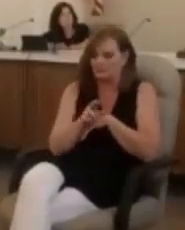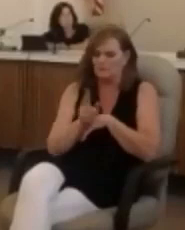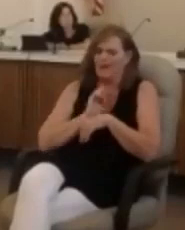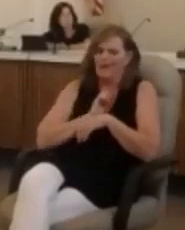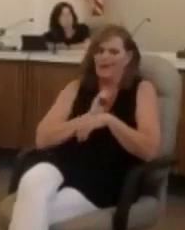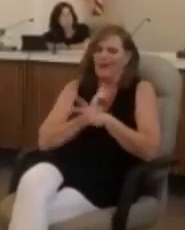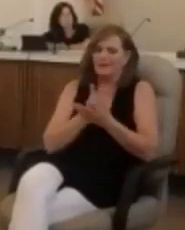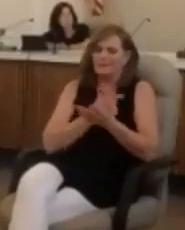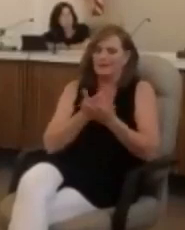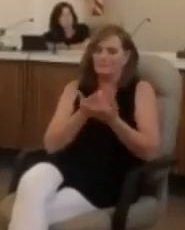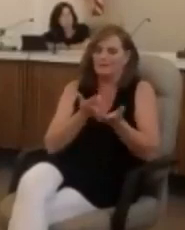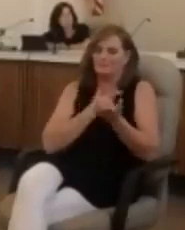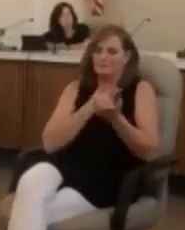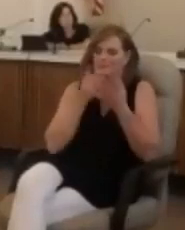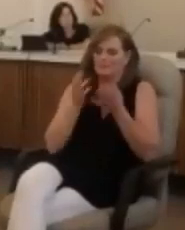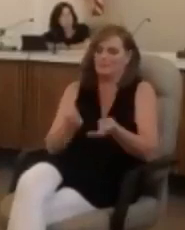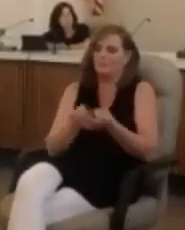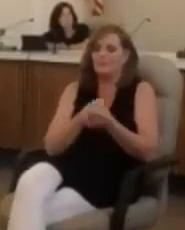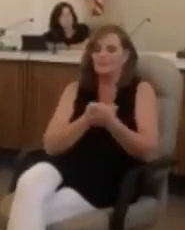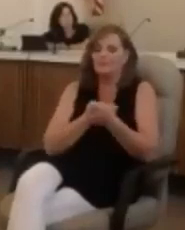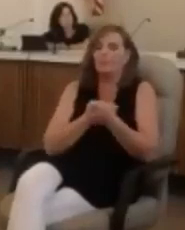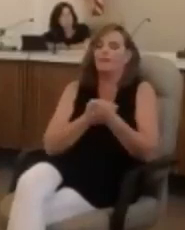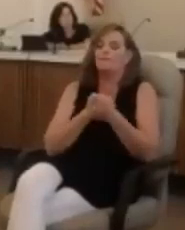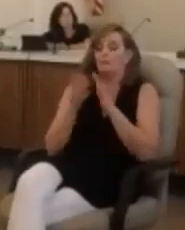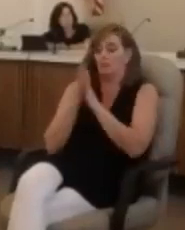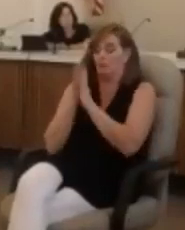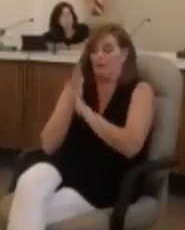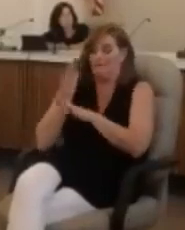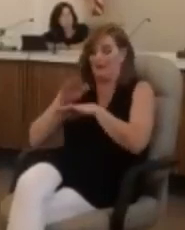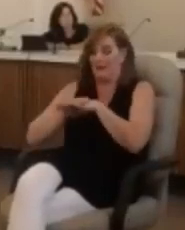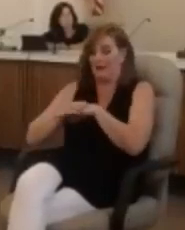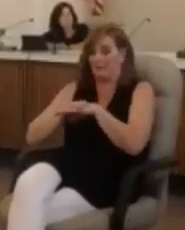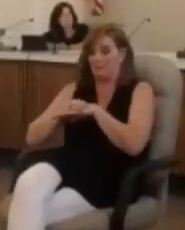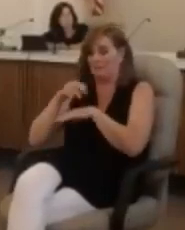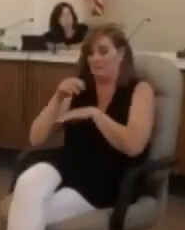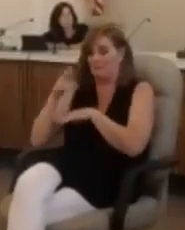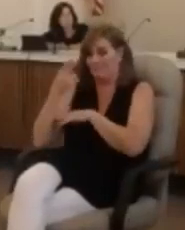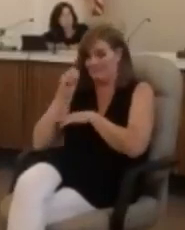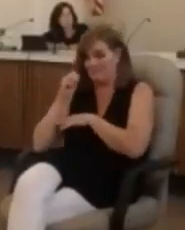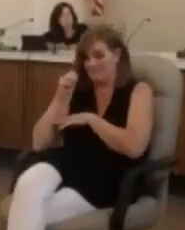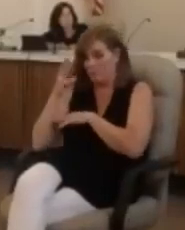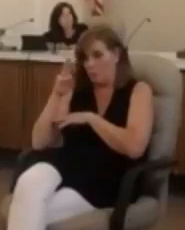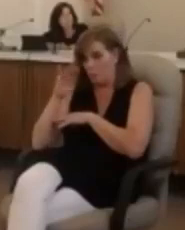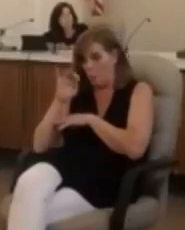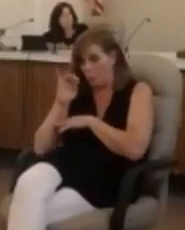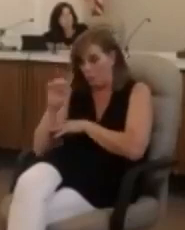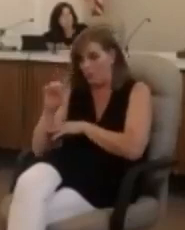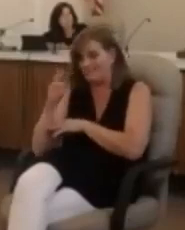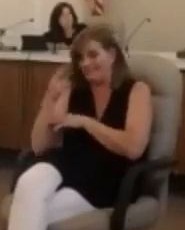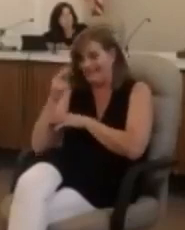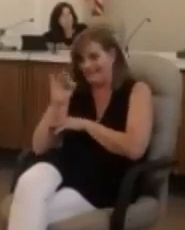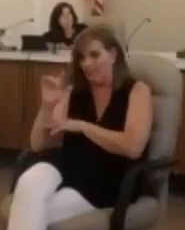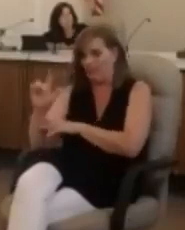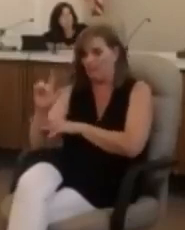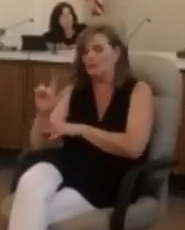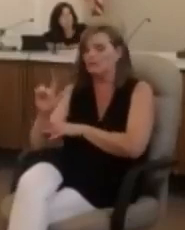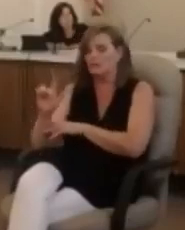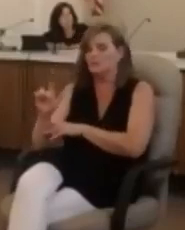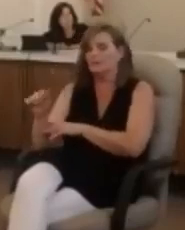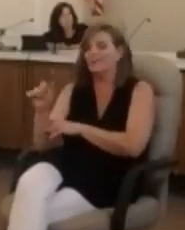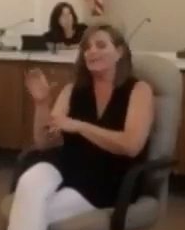on the traffic on Ward Hill is actually the county's, it's a county road, it's the county who makes those